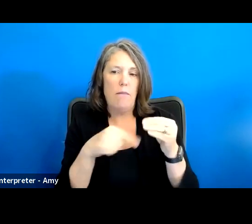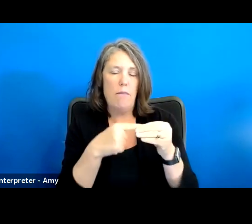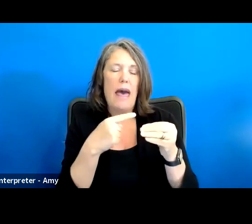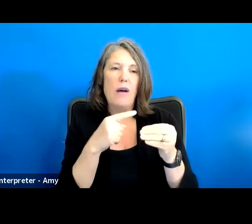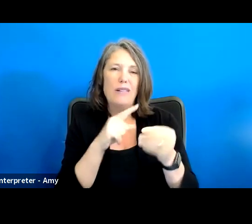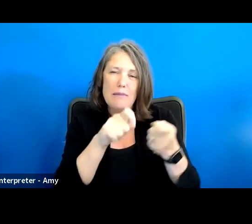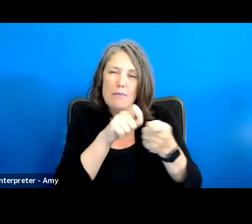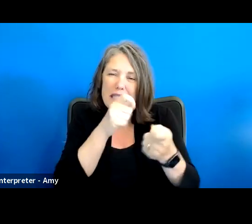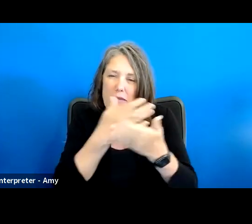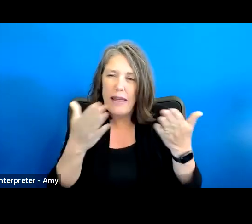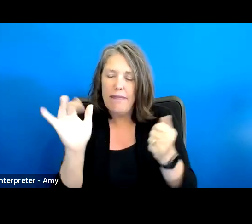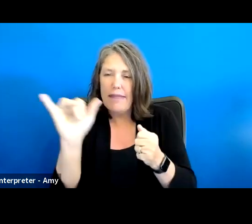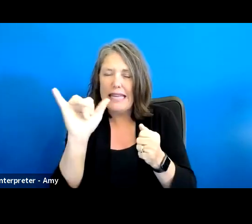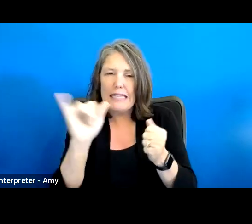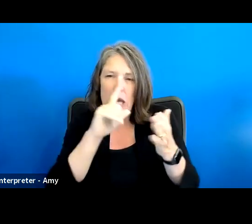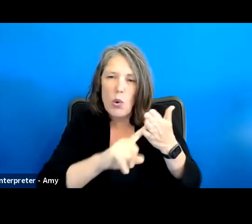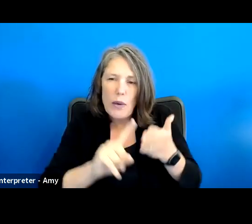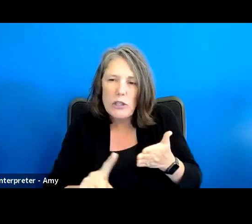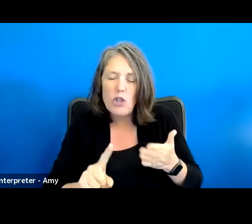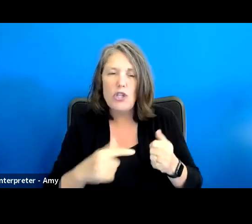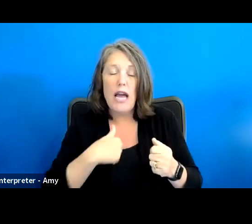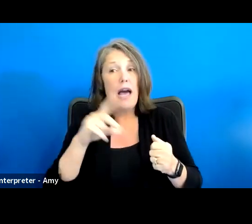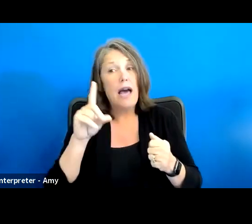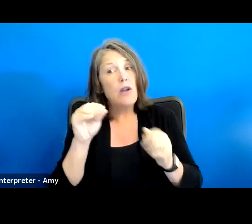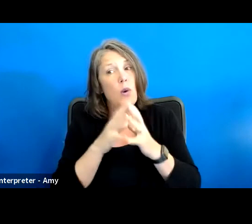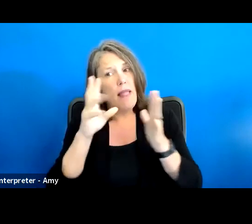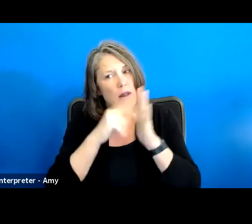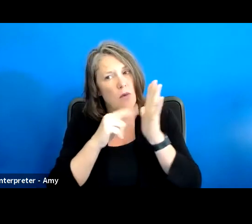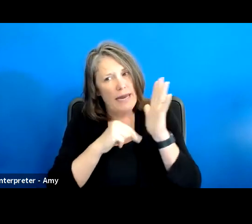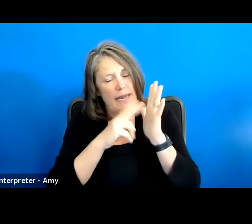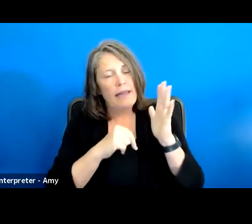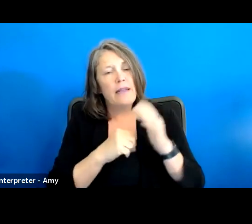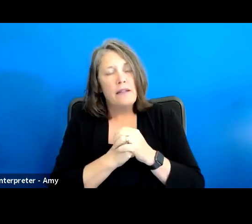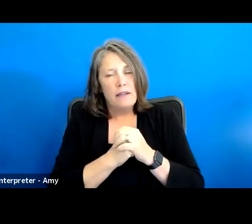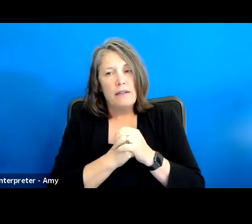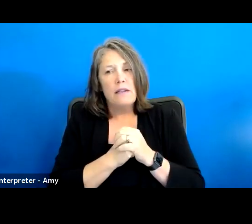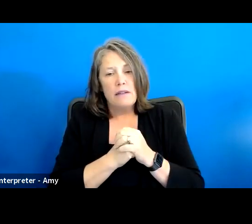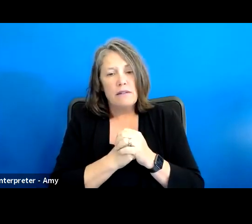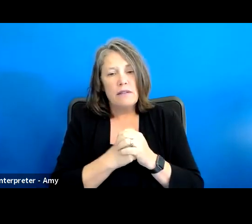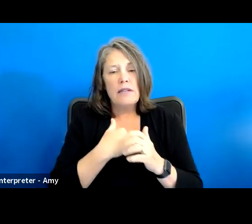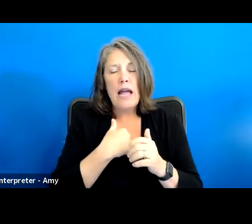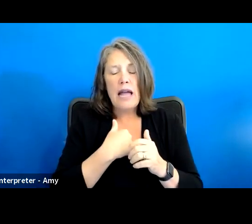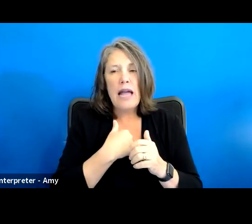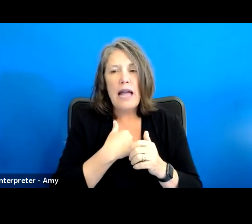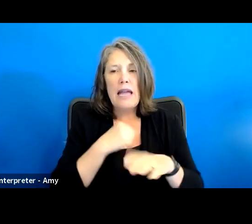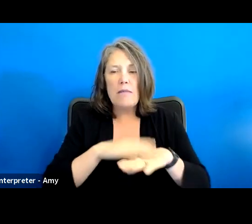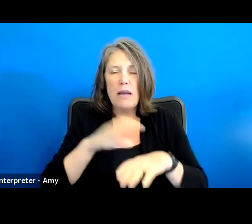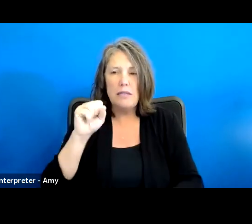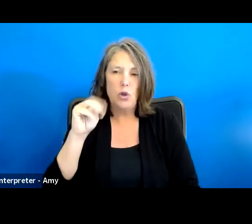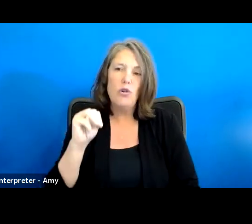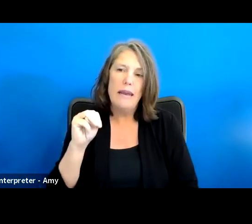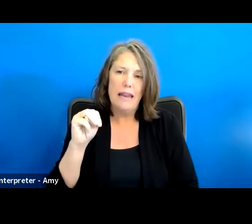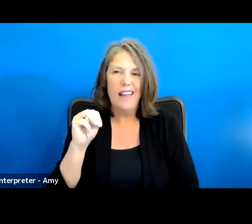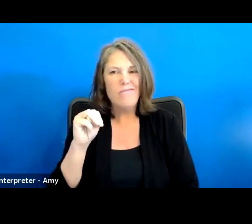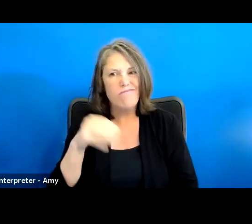specific things like research, I do a lot of reading. I am on social media quite a bit,